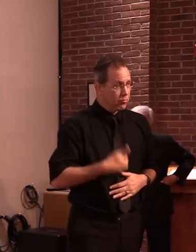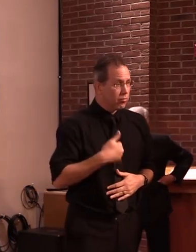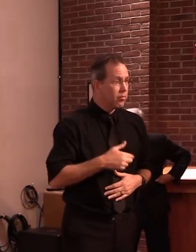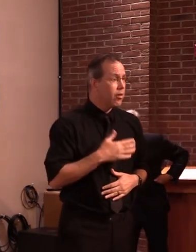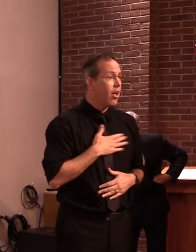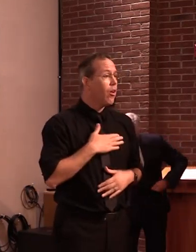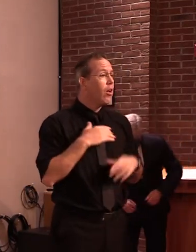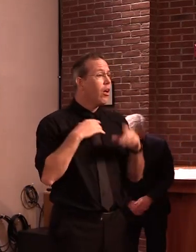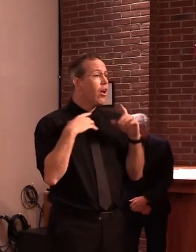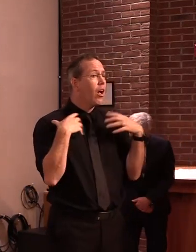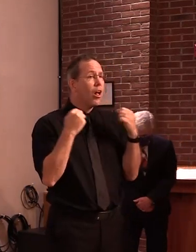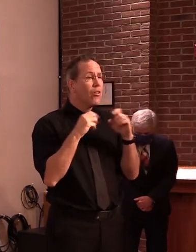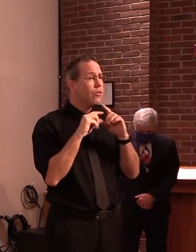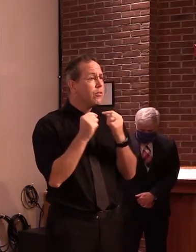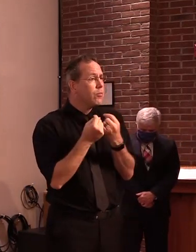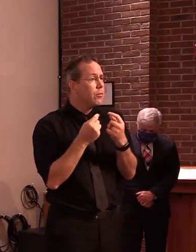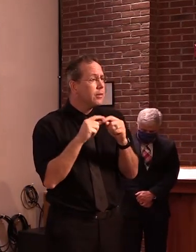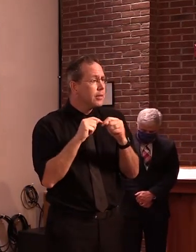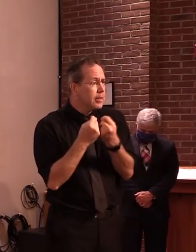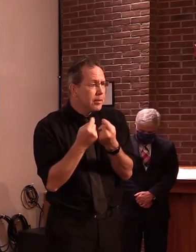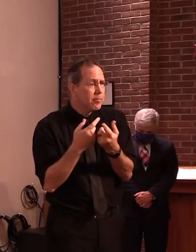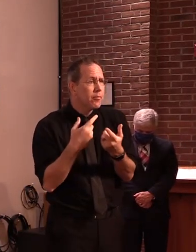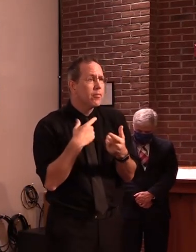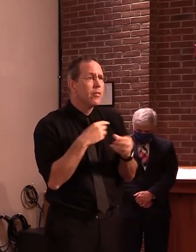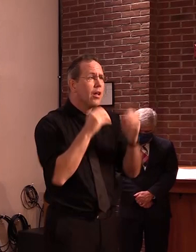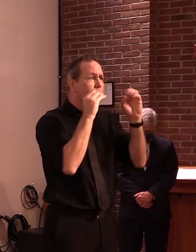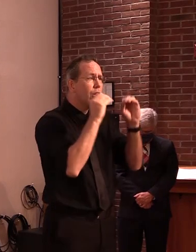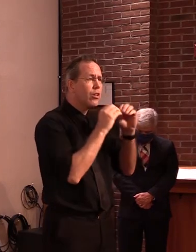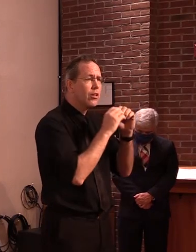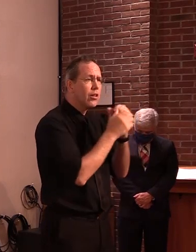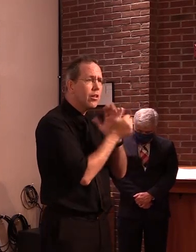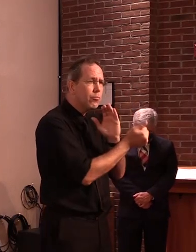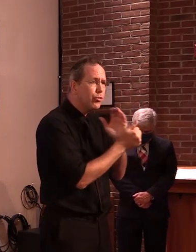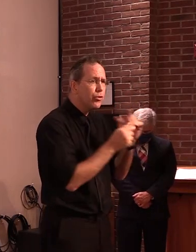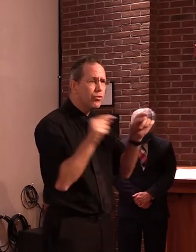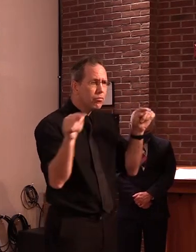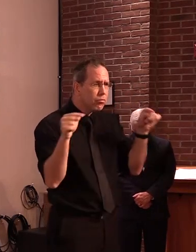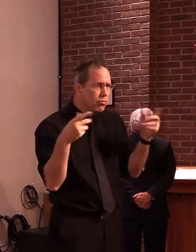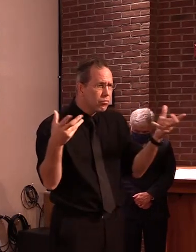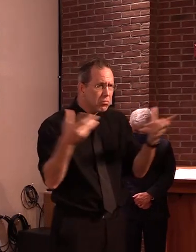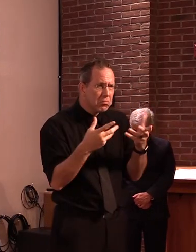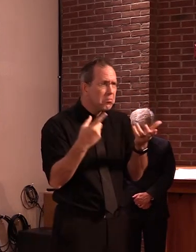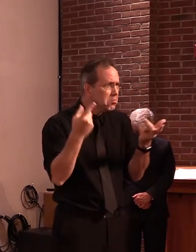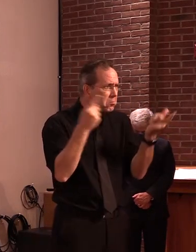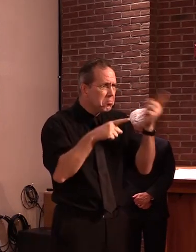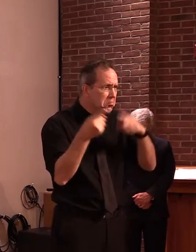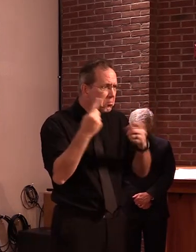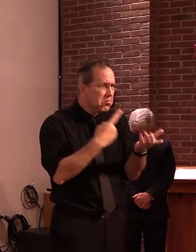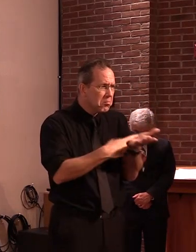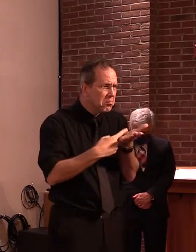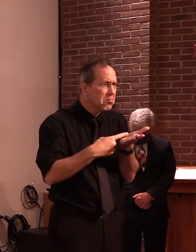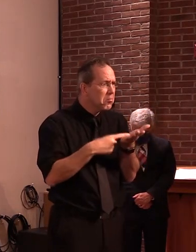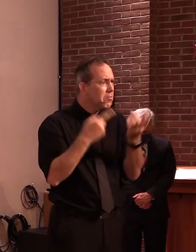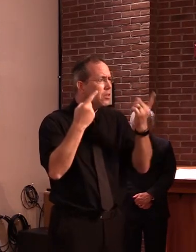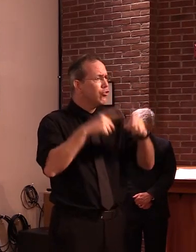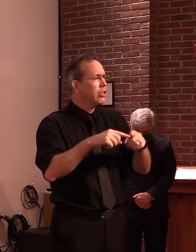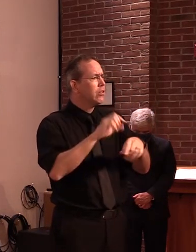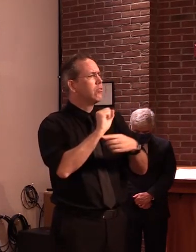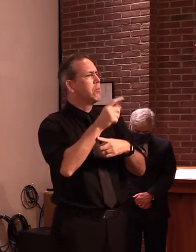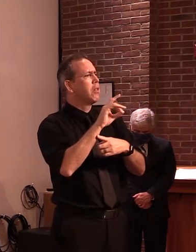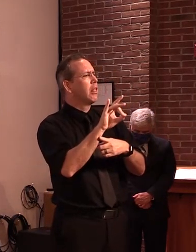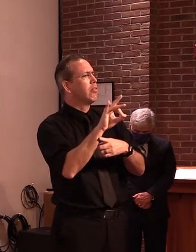field feel that what we're doing is safe. It's something